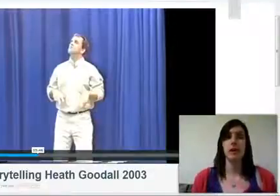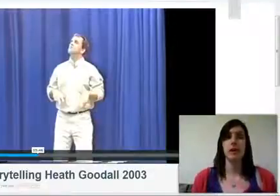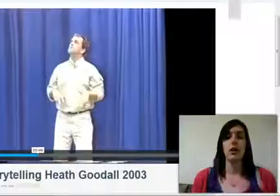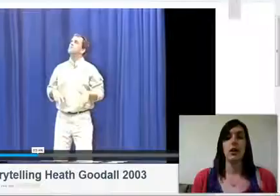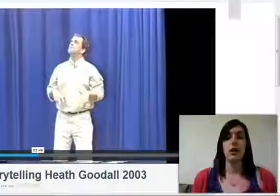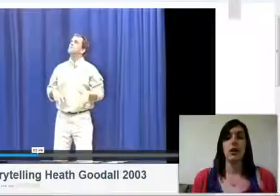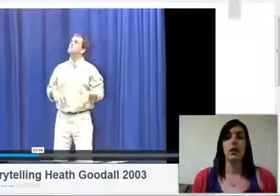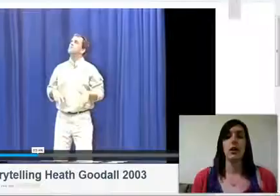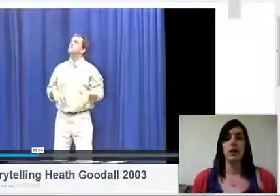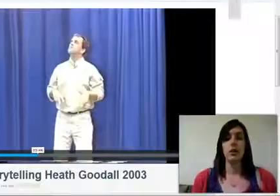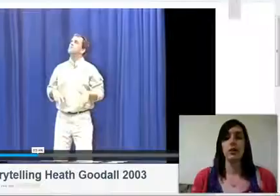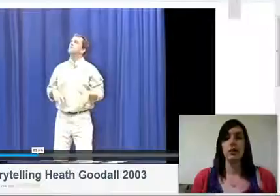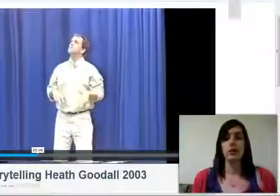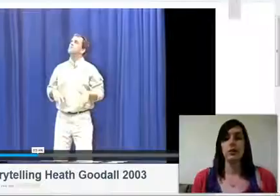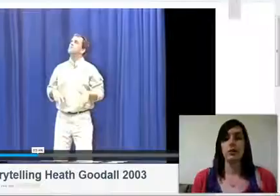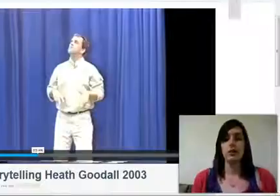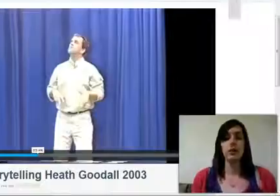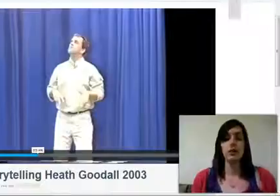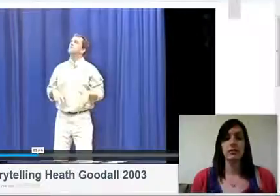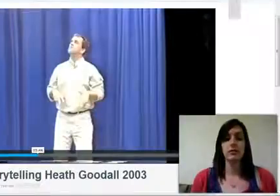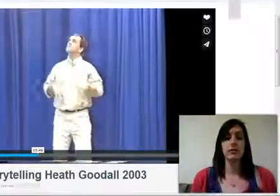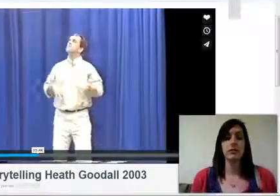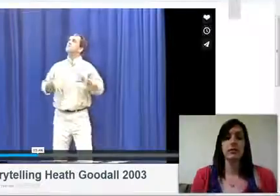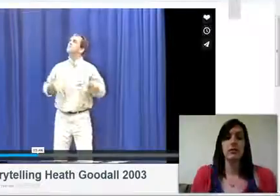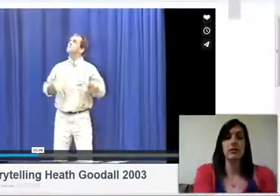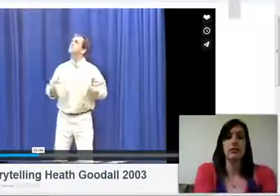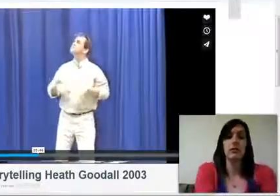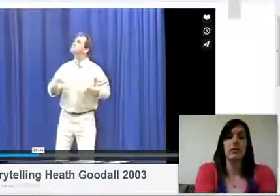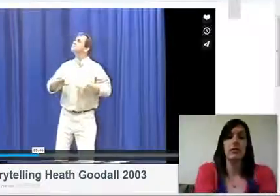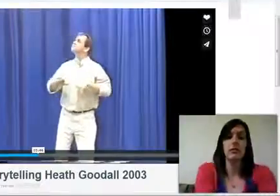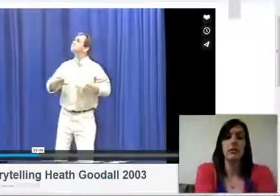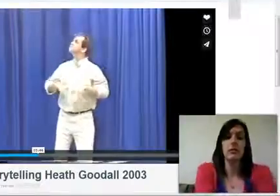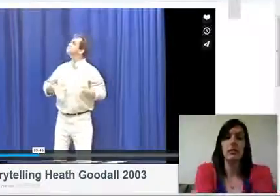mimic where he placed things.